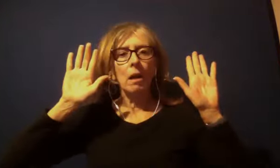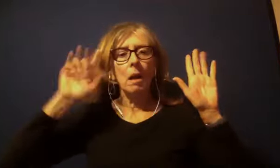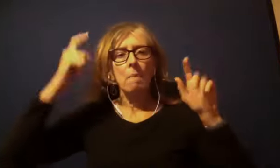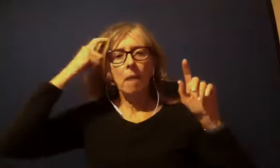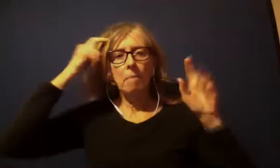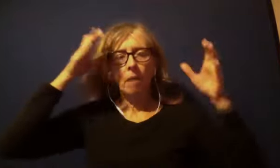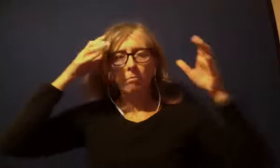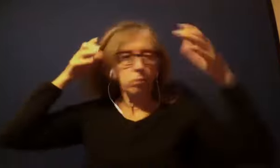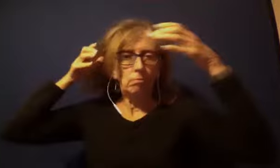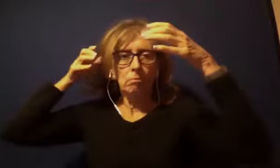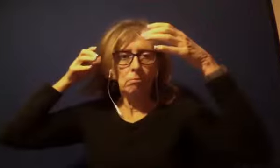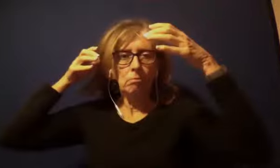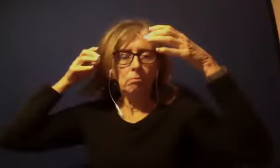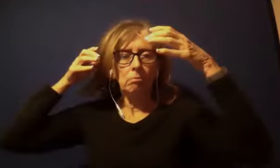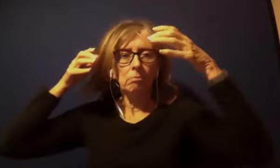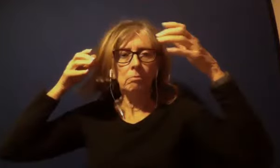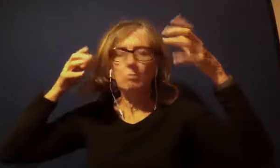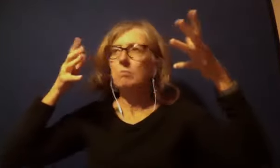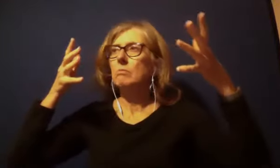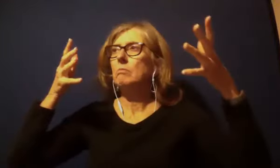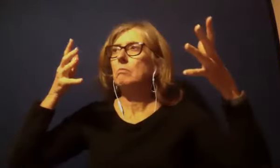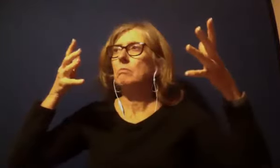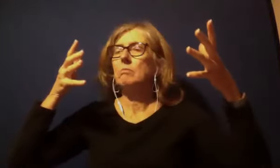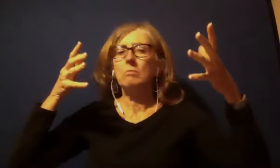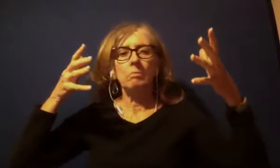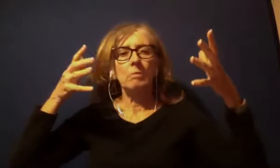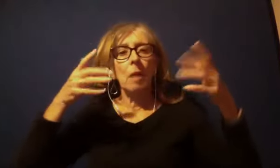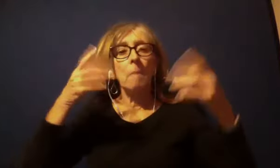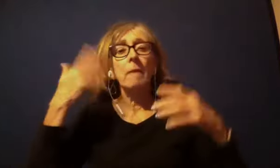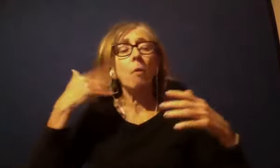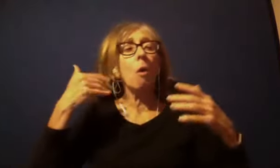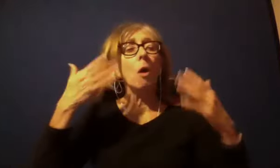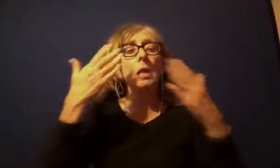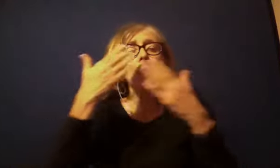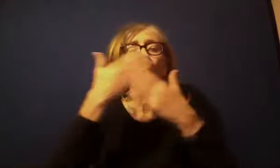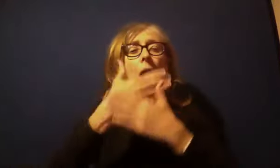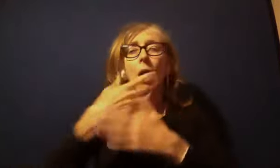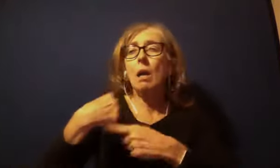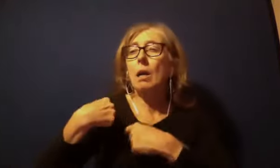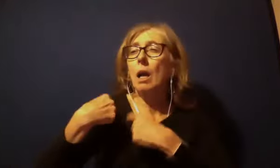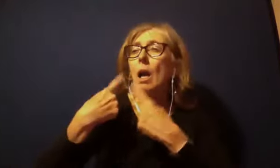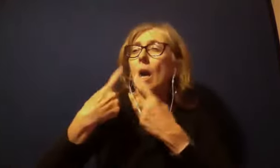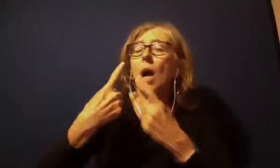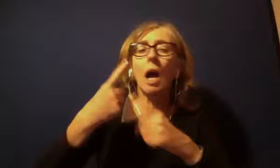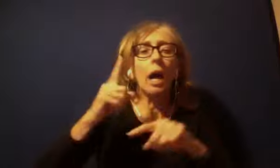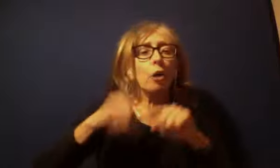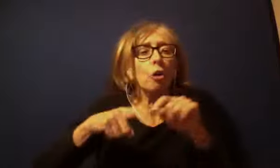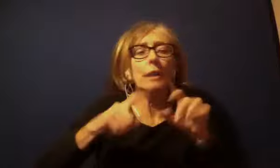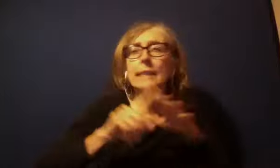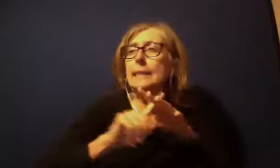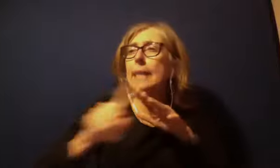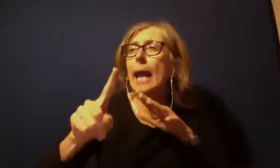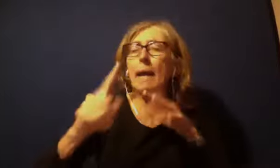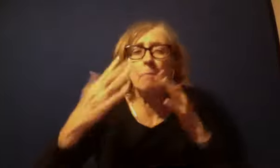from, it was like dark to like a dark, horrible night that I just couldn't get out of this nightmare life that I was in, to